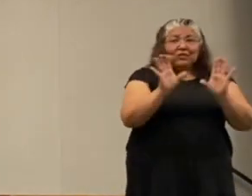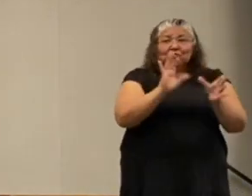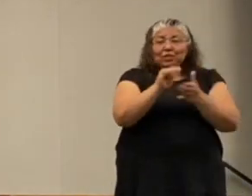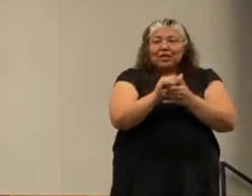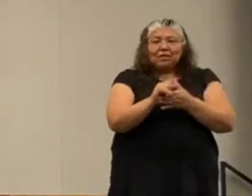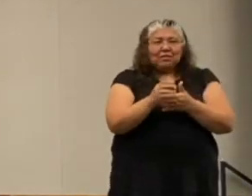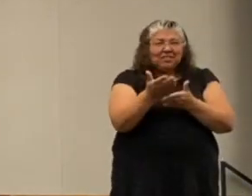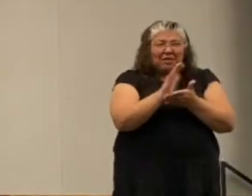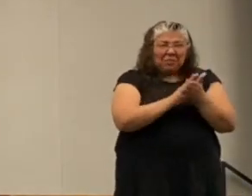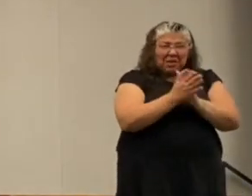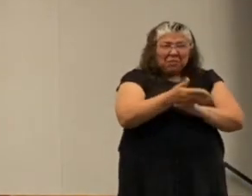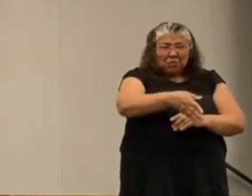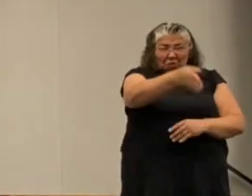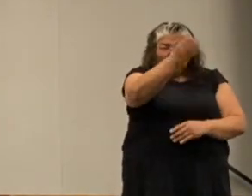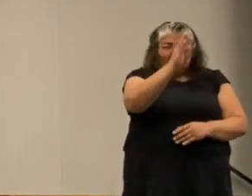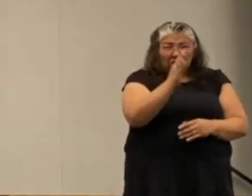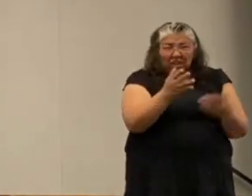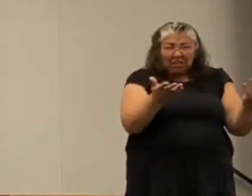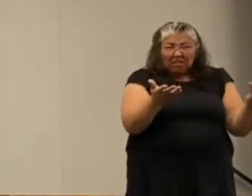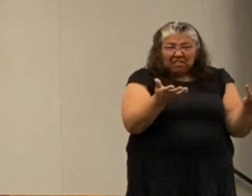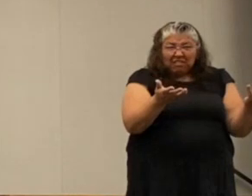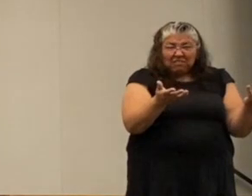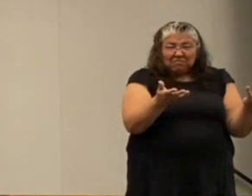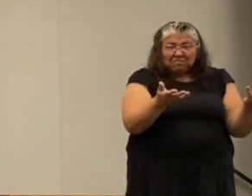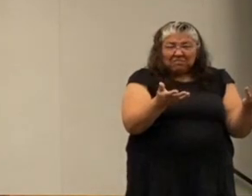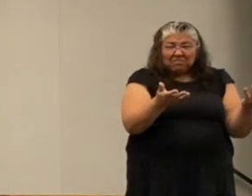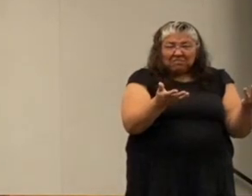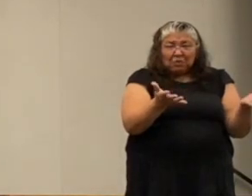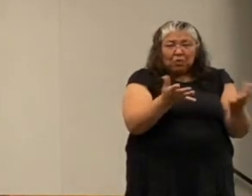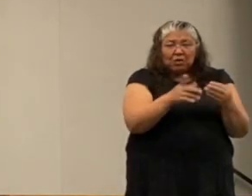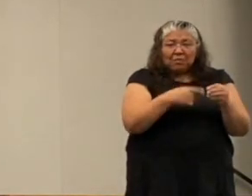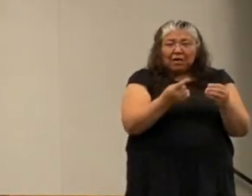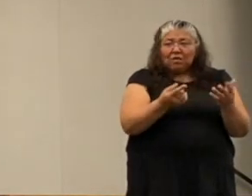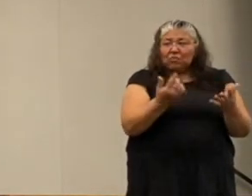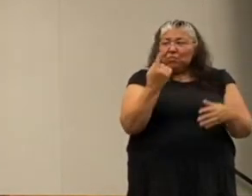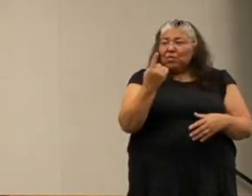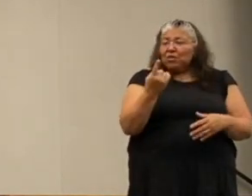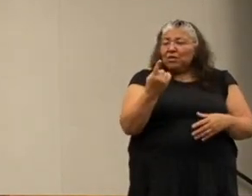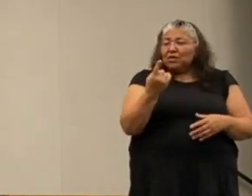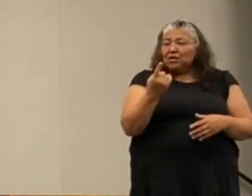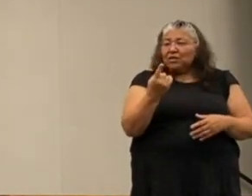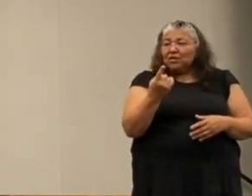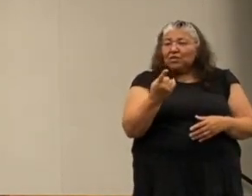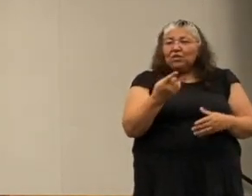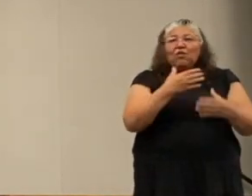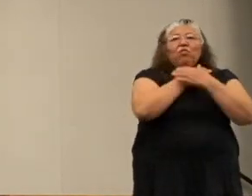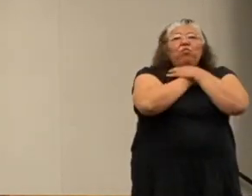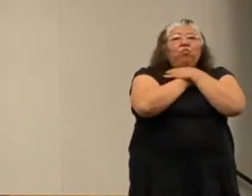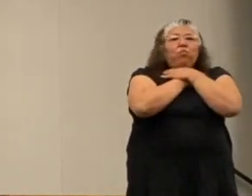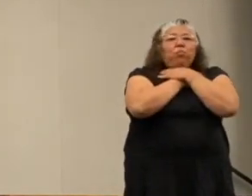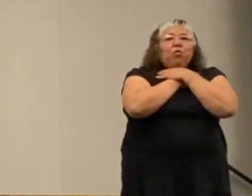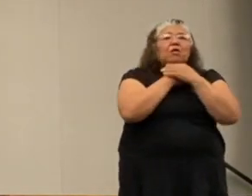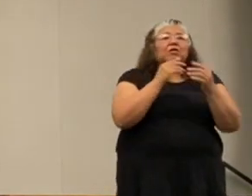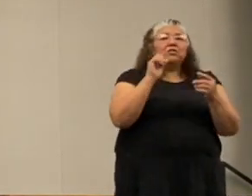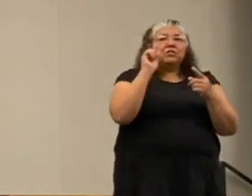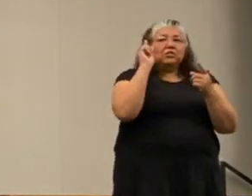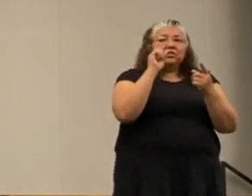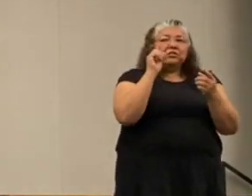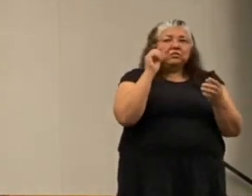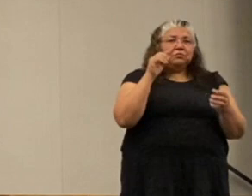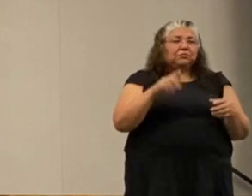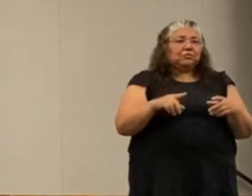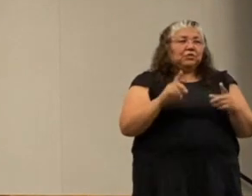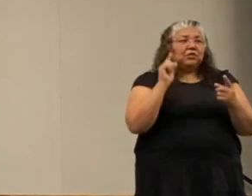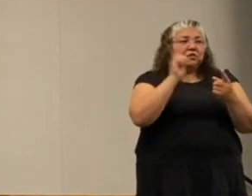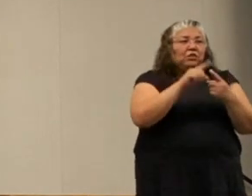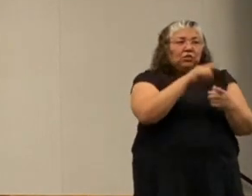become your God? Right? What about the one that where you choke yourself out until you pass out? People were dying